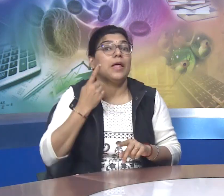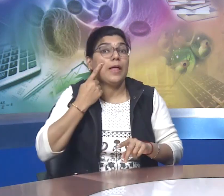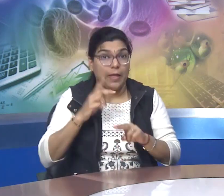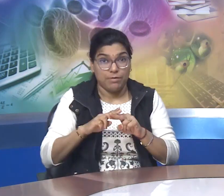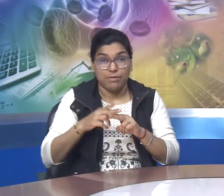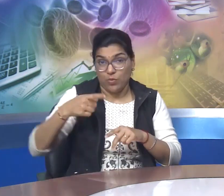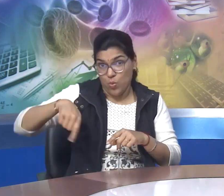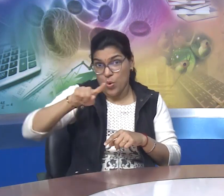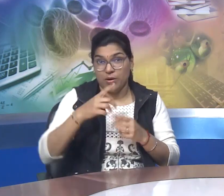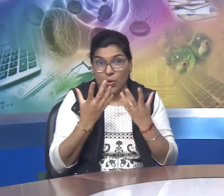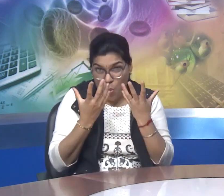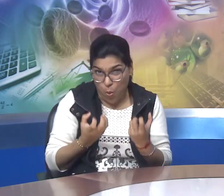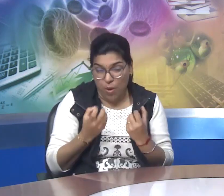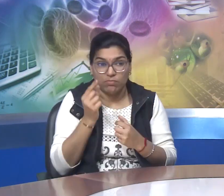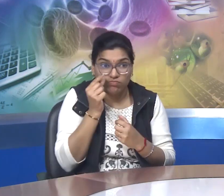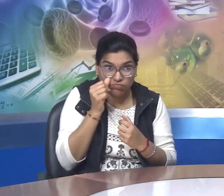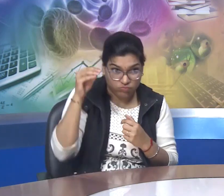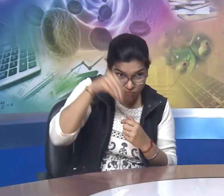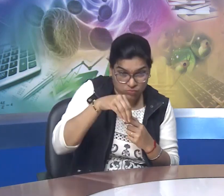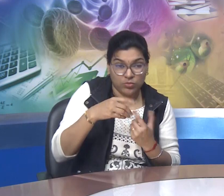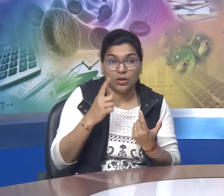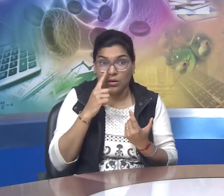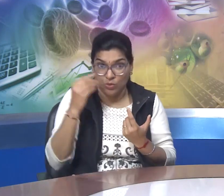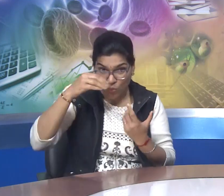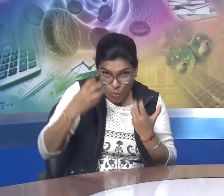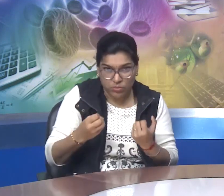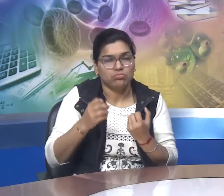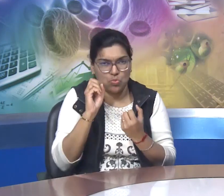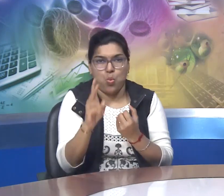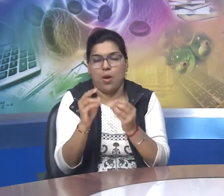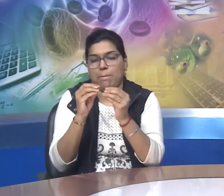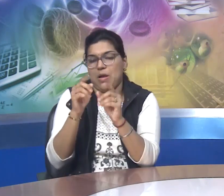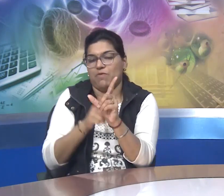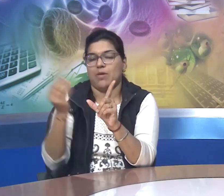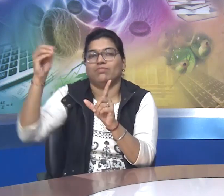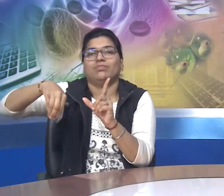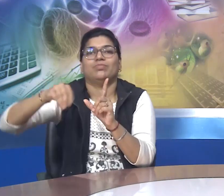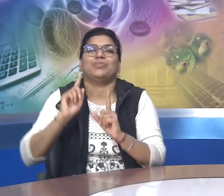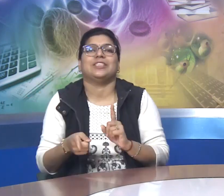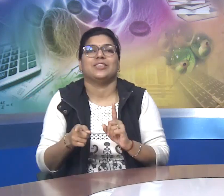put he or she, then you can add by.